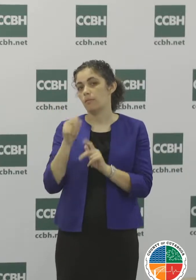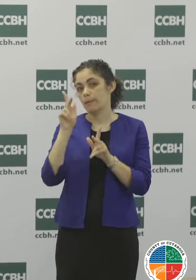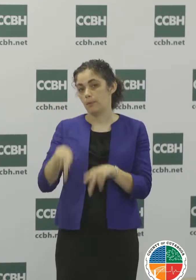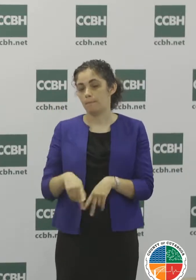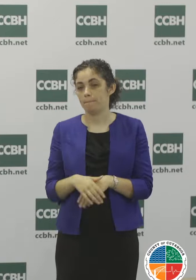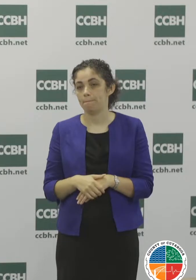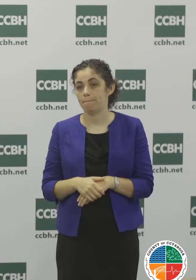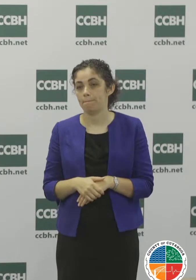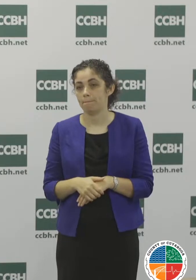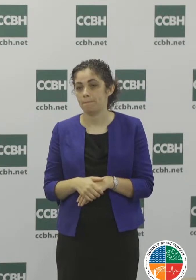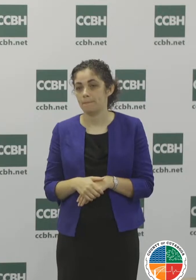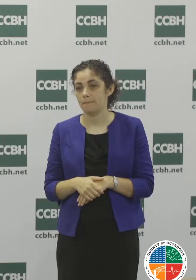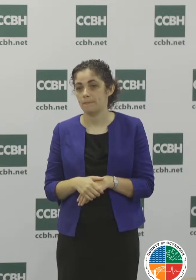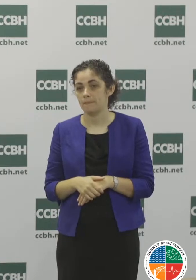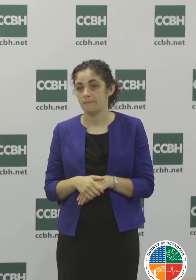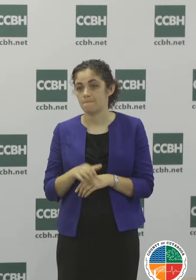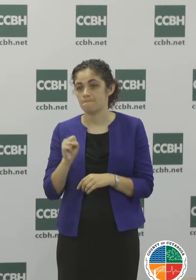citizens.